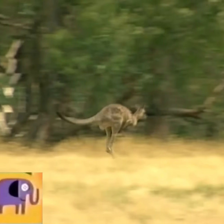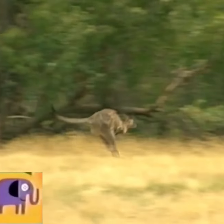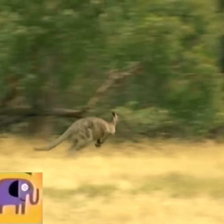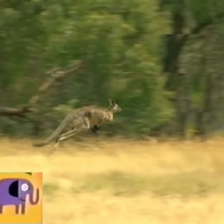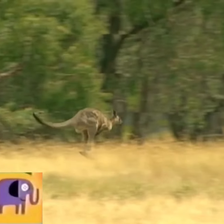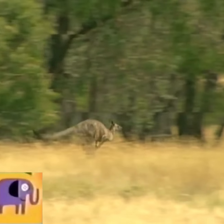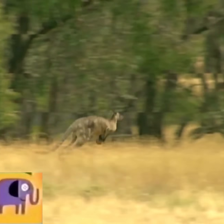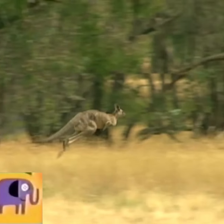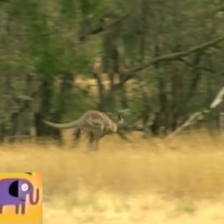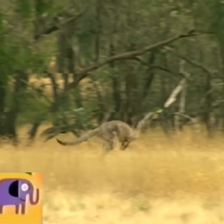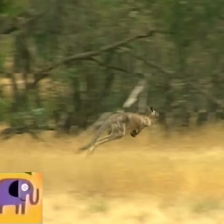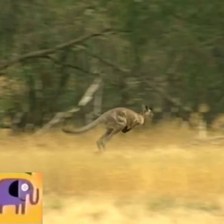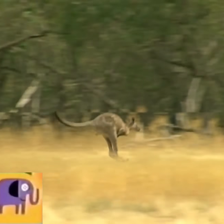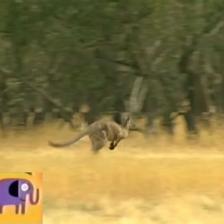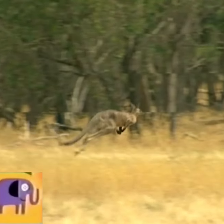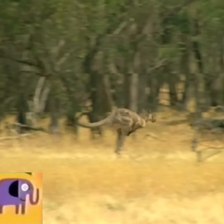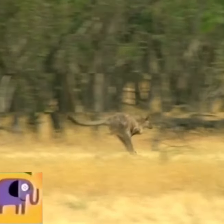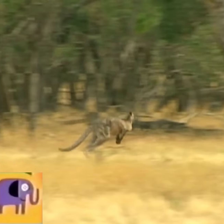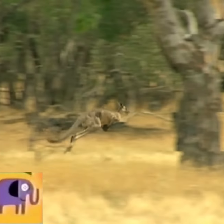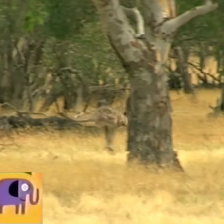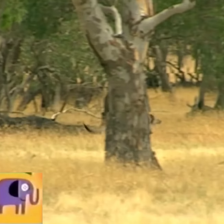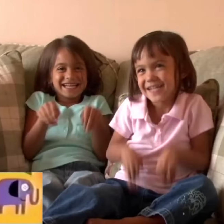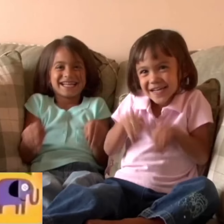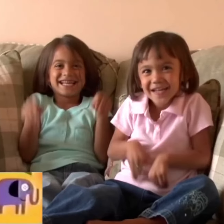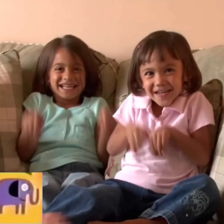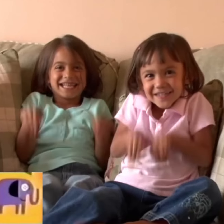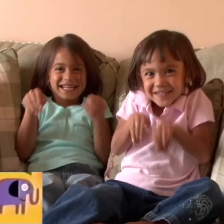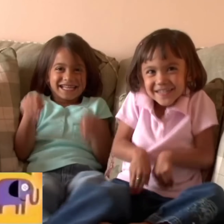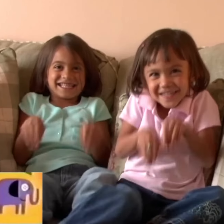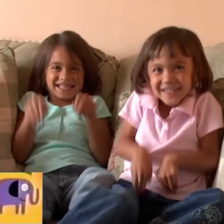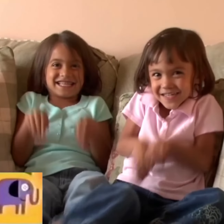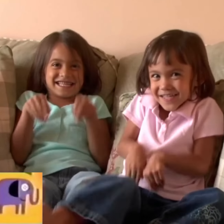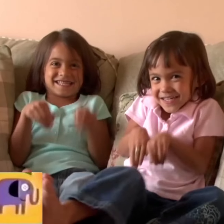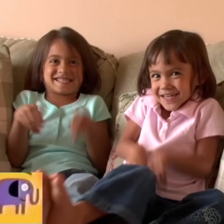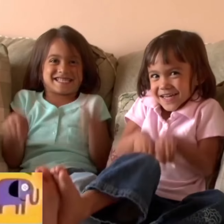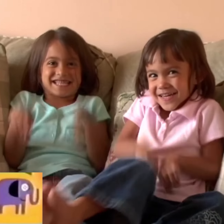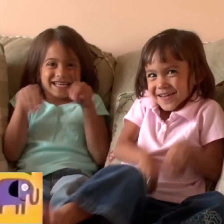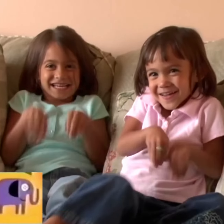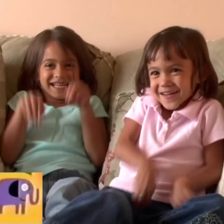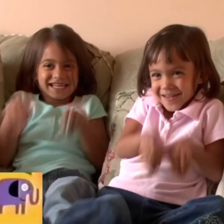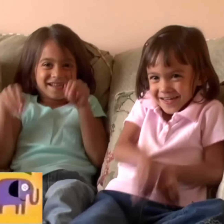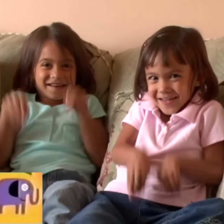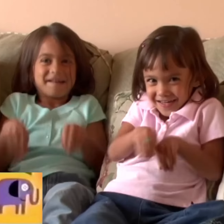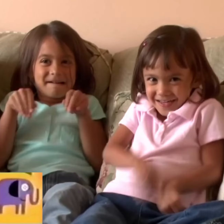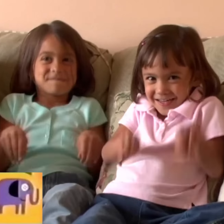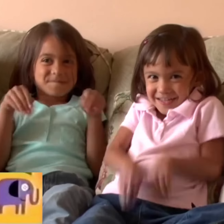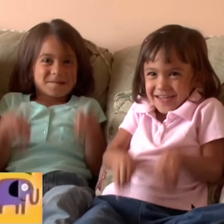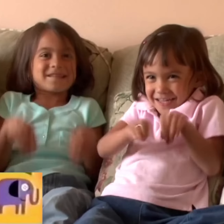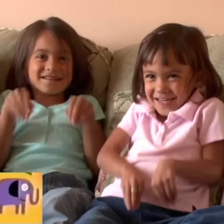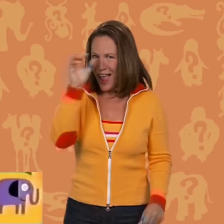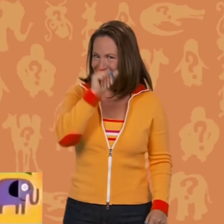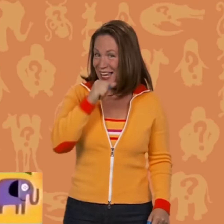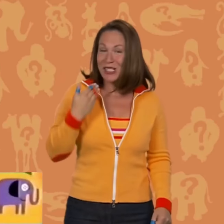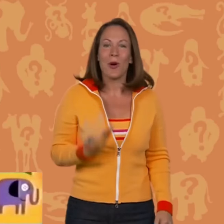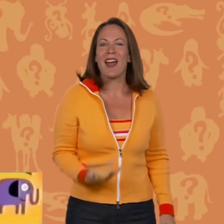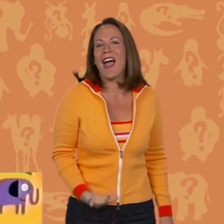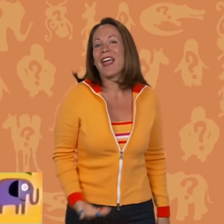pouch, Joey hops too. We love to hop, that's just what we do. Guess what I